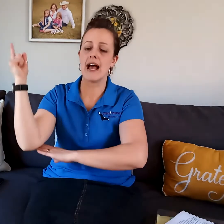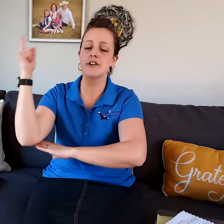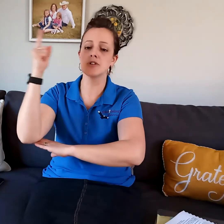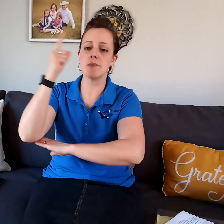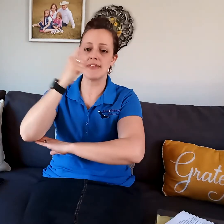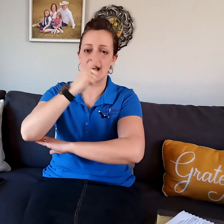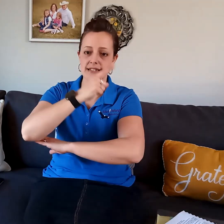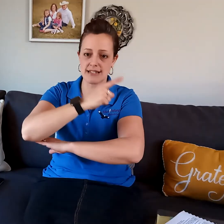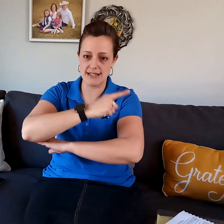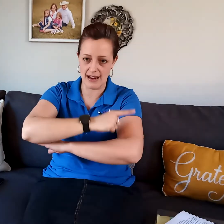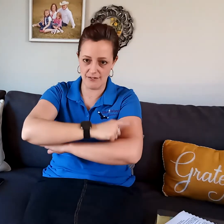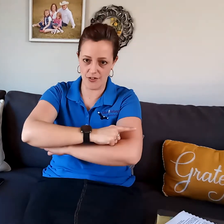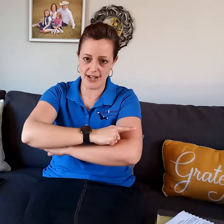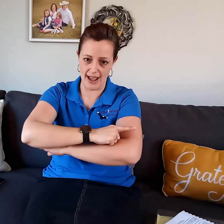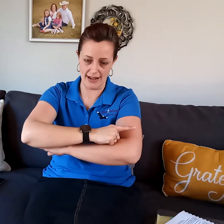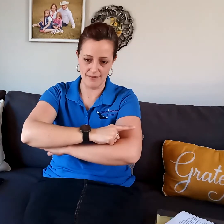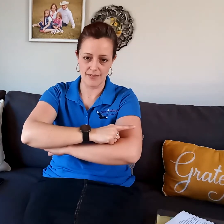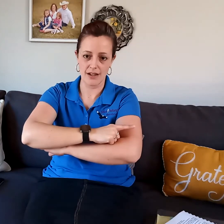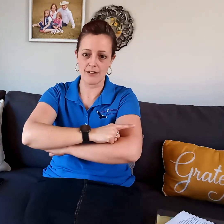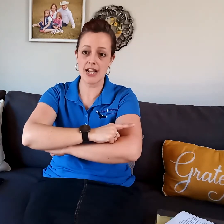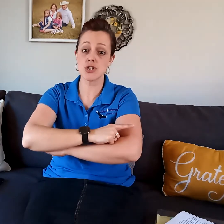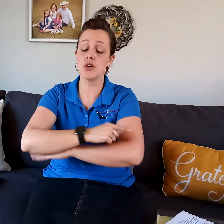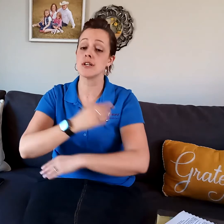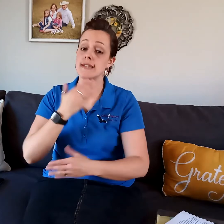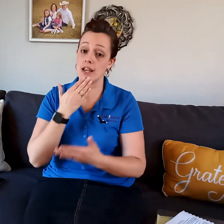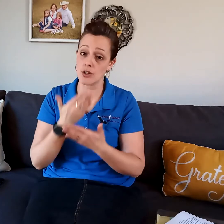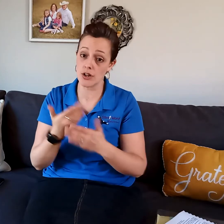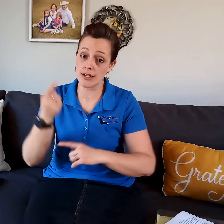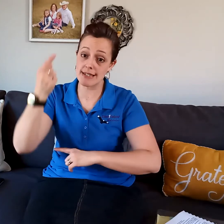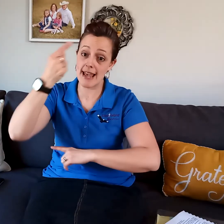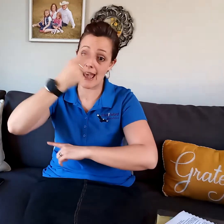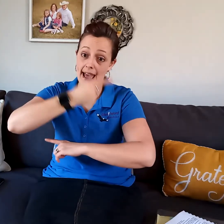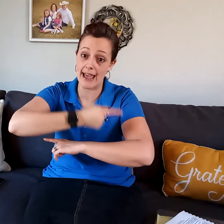natural, but that's the sign for day. All right, so you could say good day,